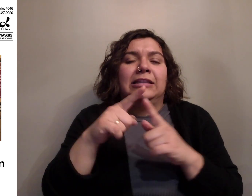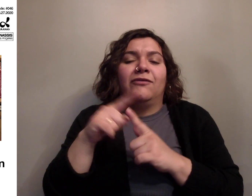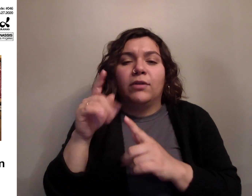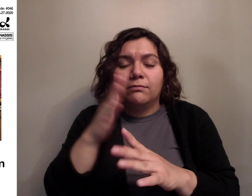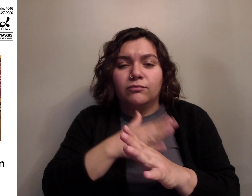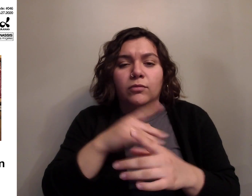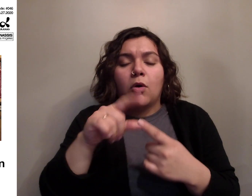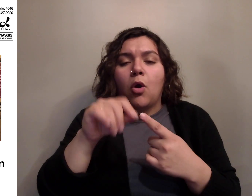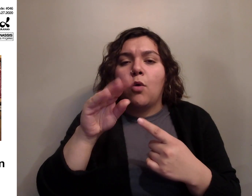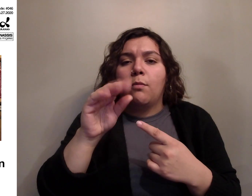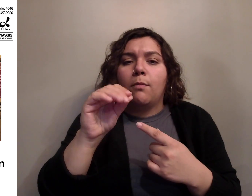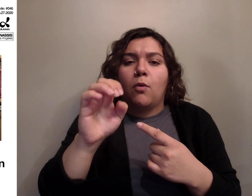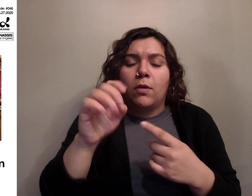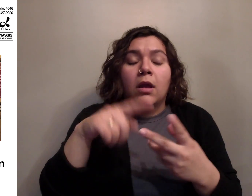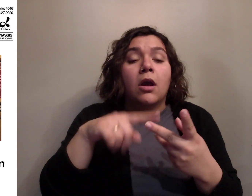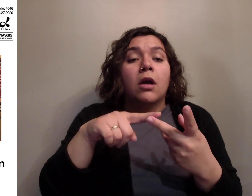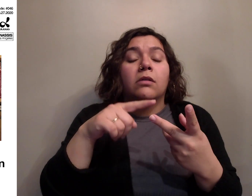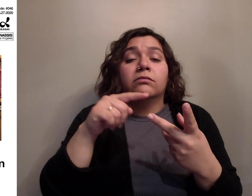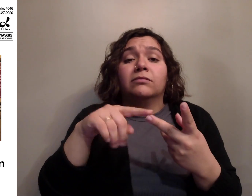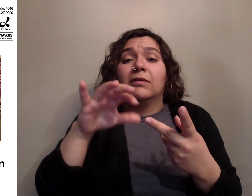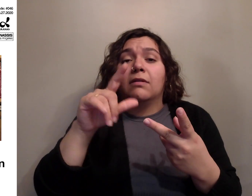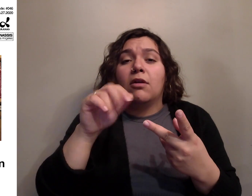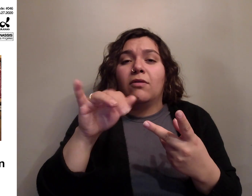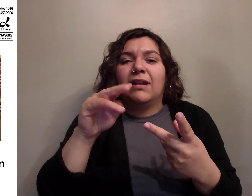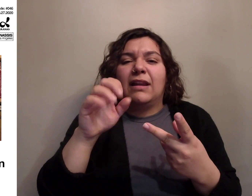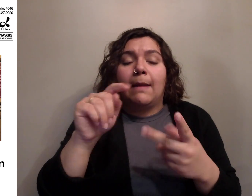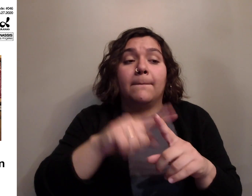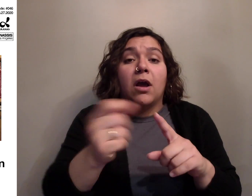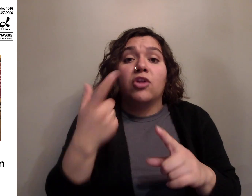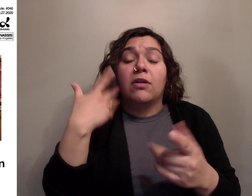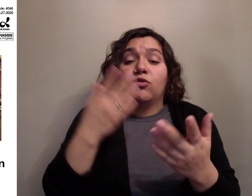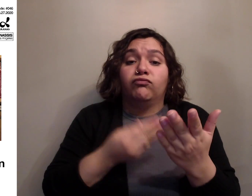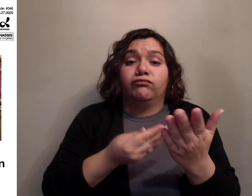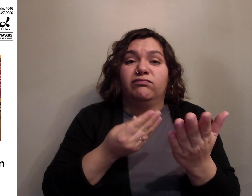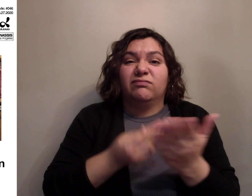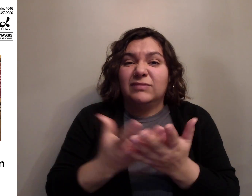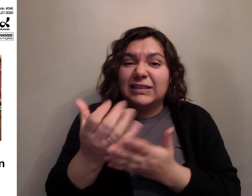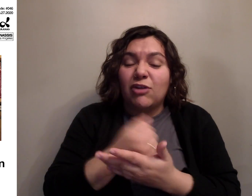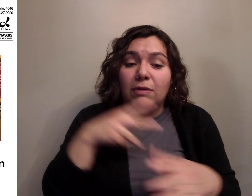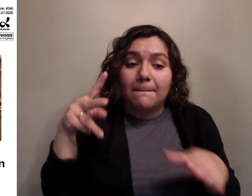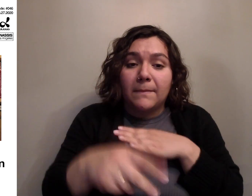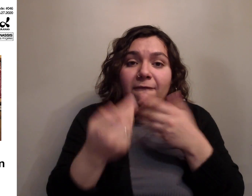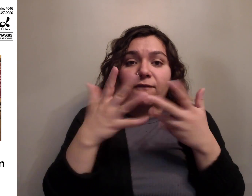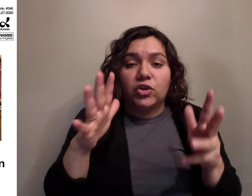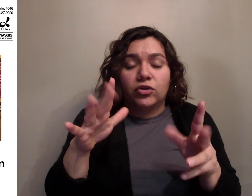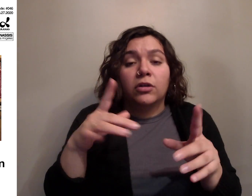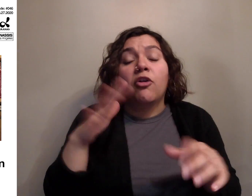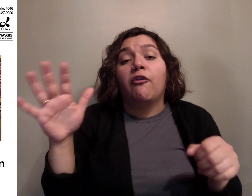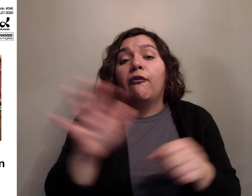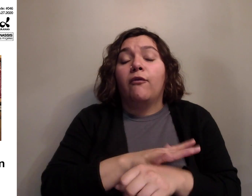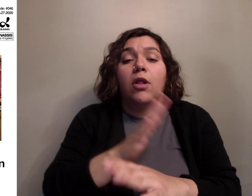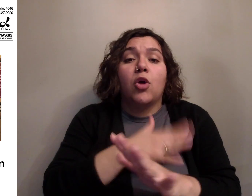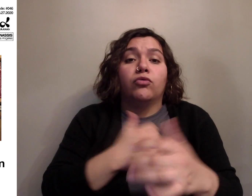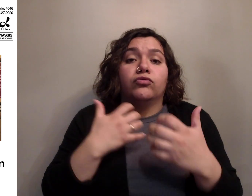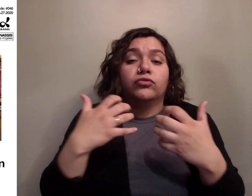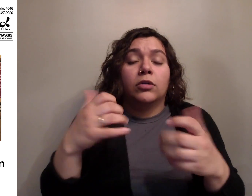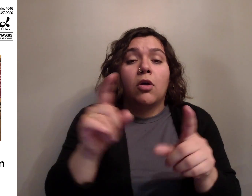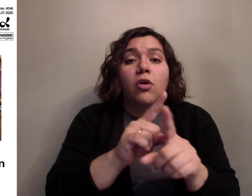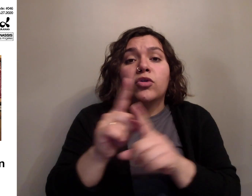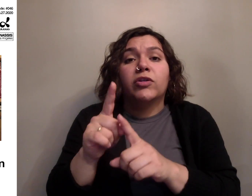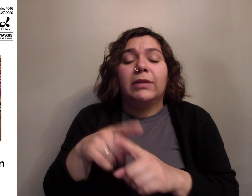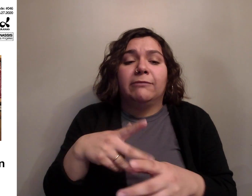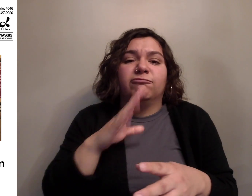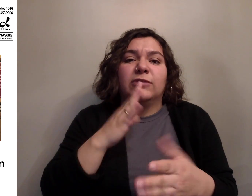have a position in an orchestra. But their salaries have been cut. The entire orchestra and chorus